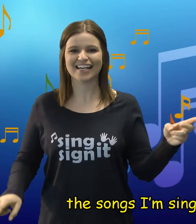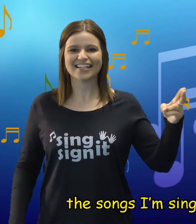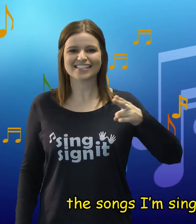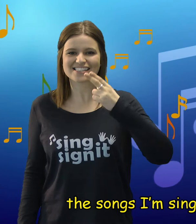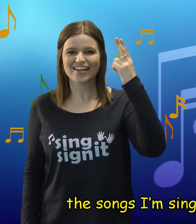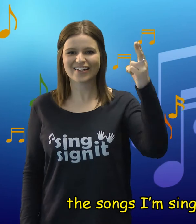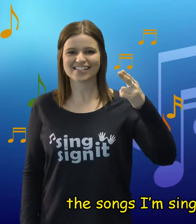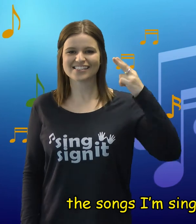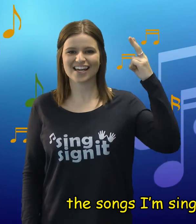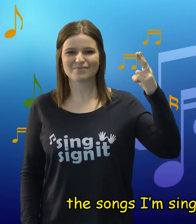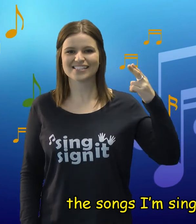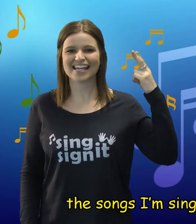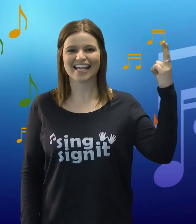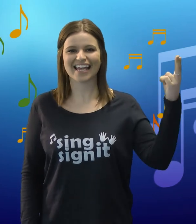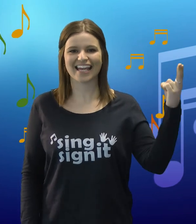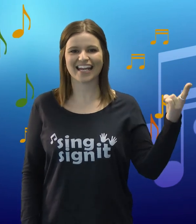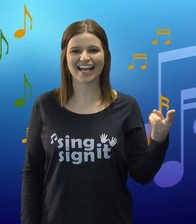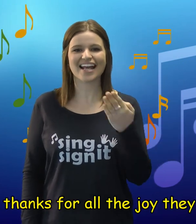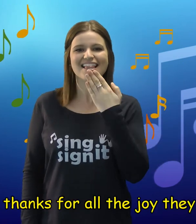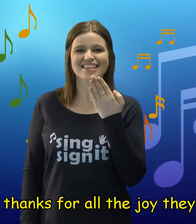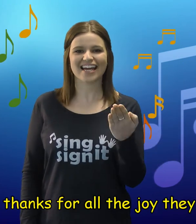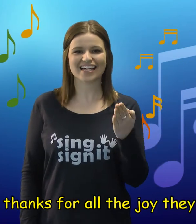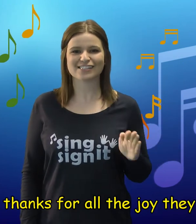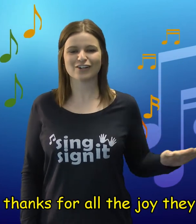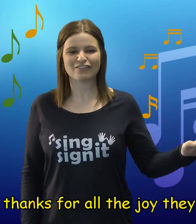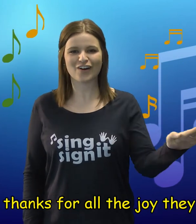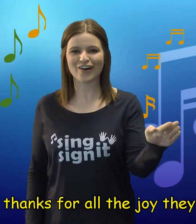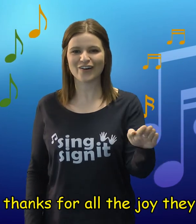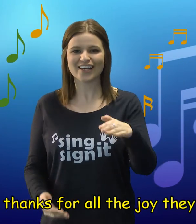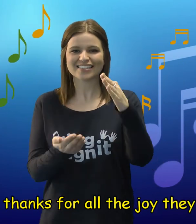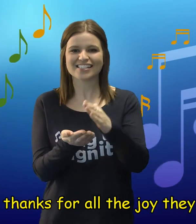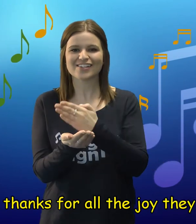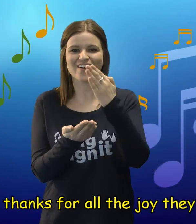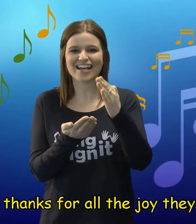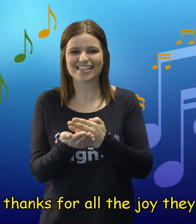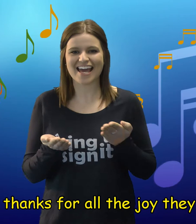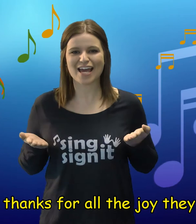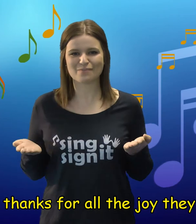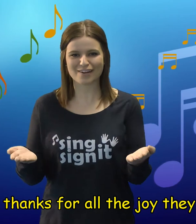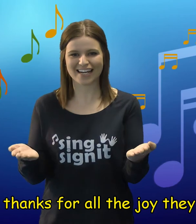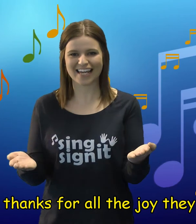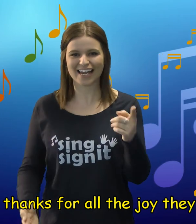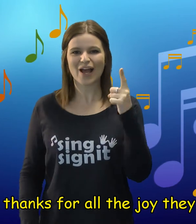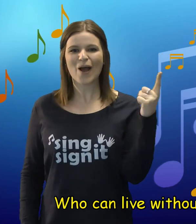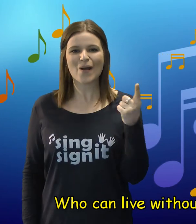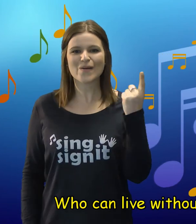the songs I'm singing. Thanks for all the joy they're bringing. Who